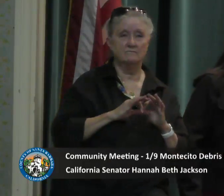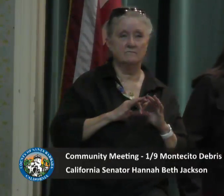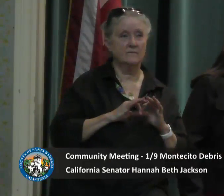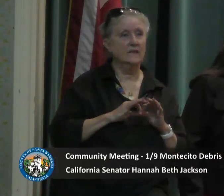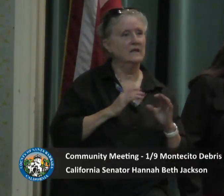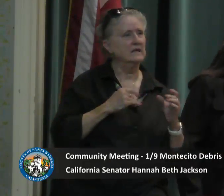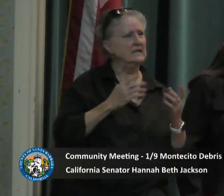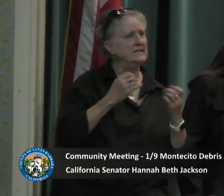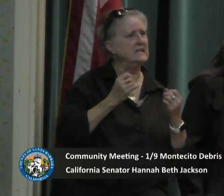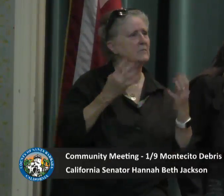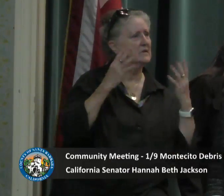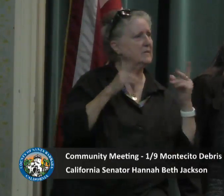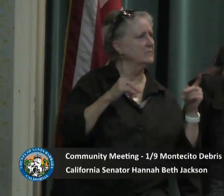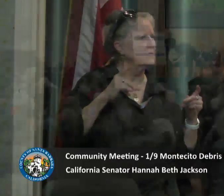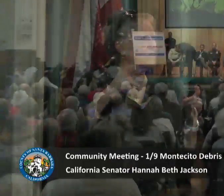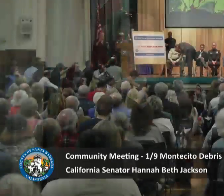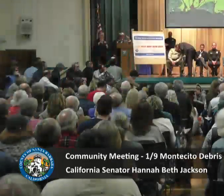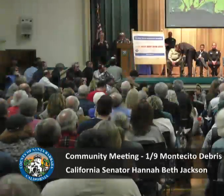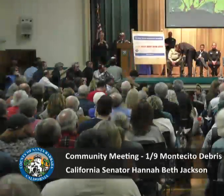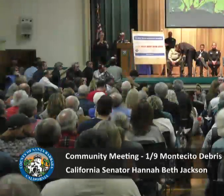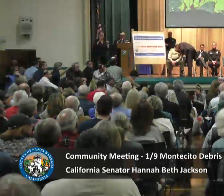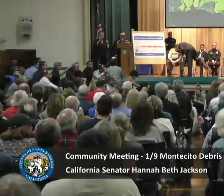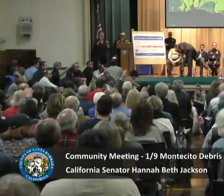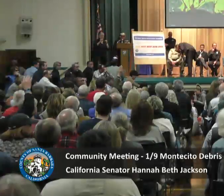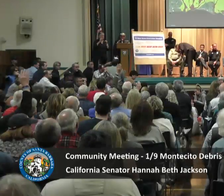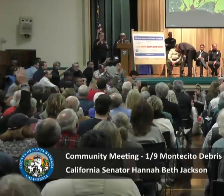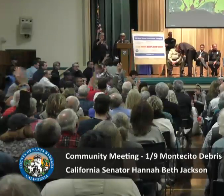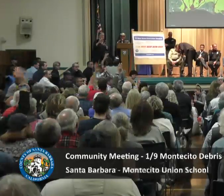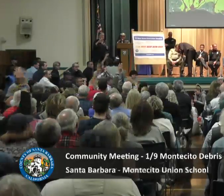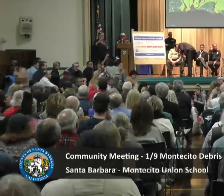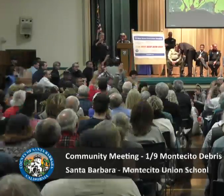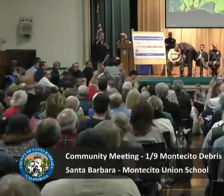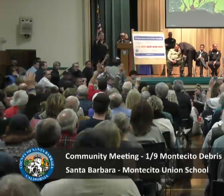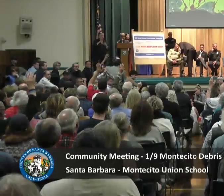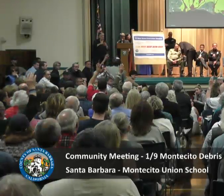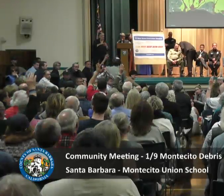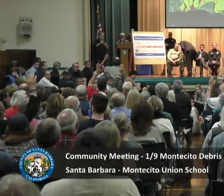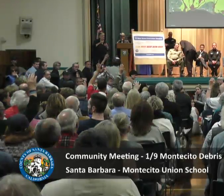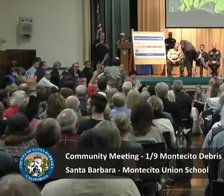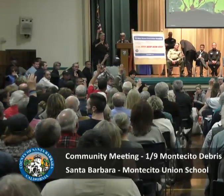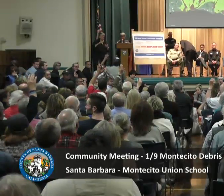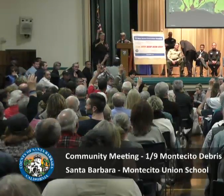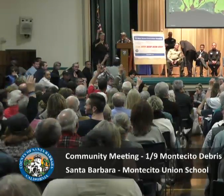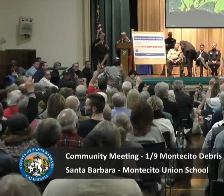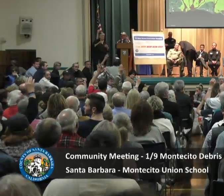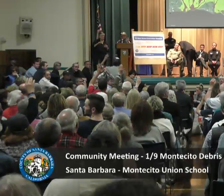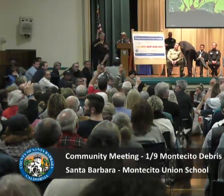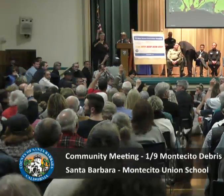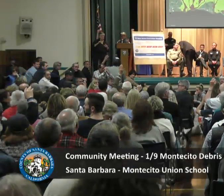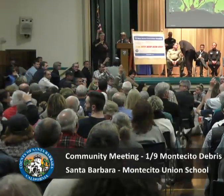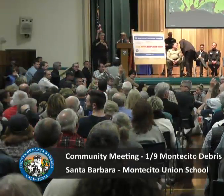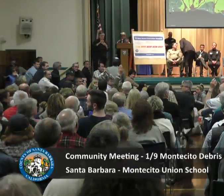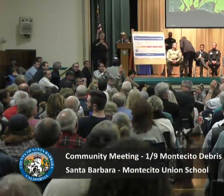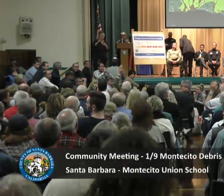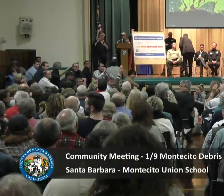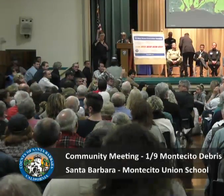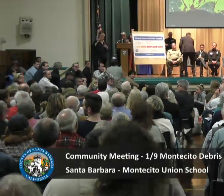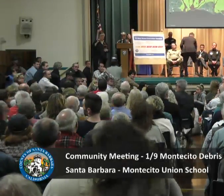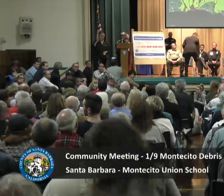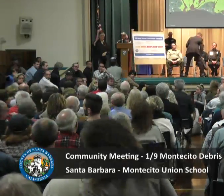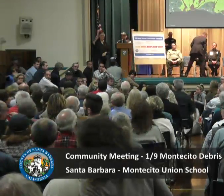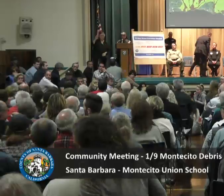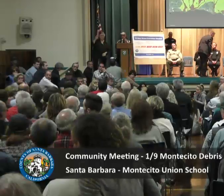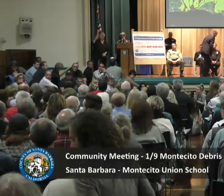Could I ask, by the way, how many people are fighting with their insurance companies that don't believe this is inappropriate? Is there a particular company?